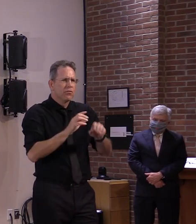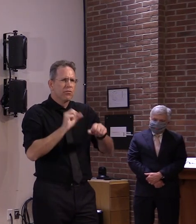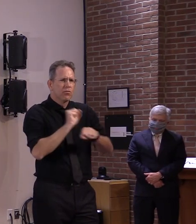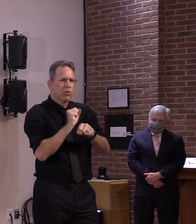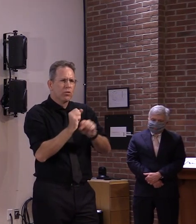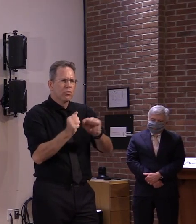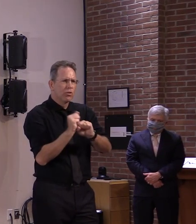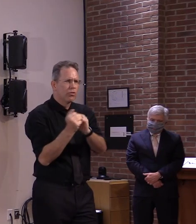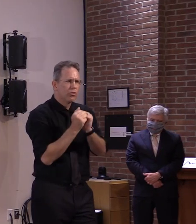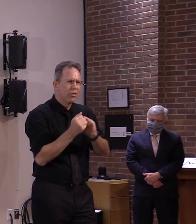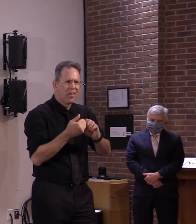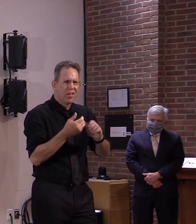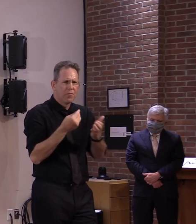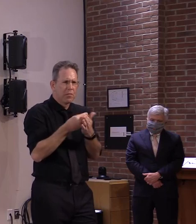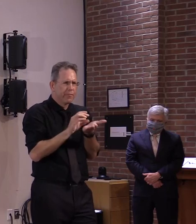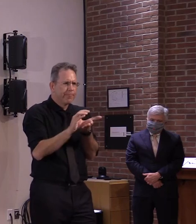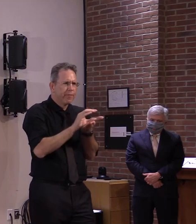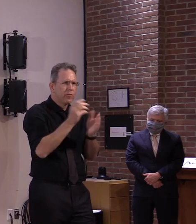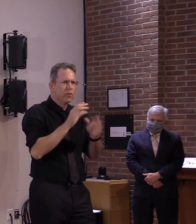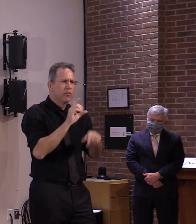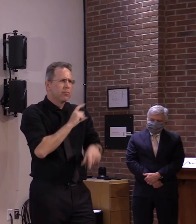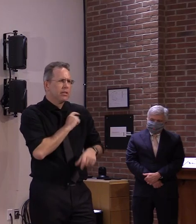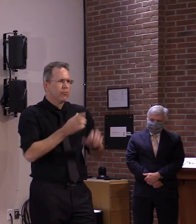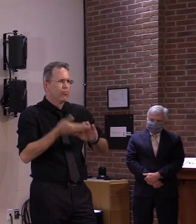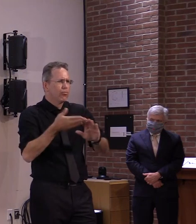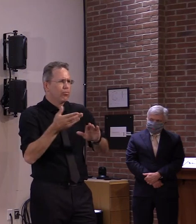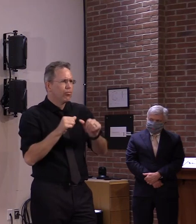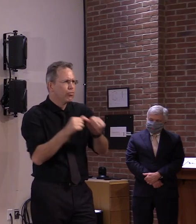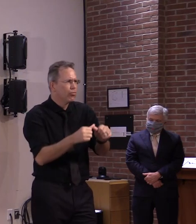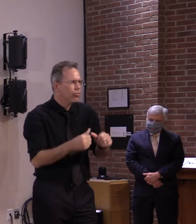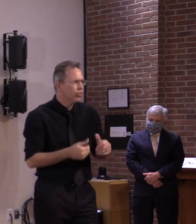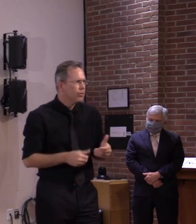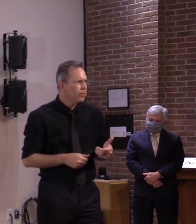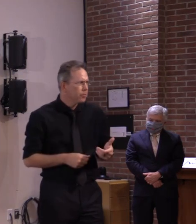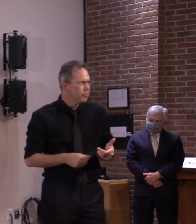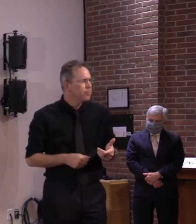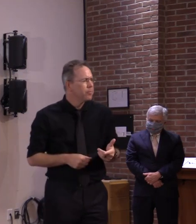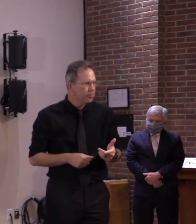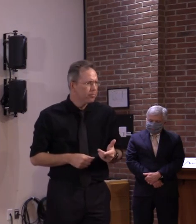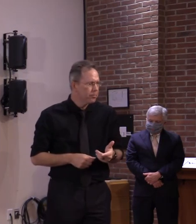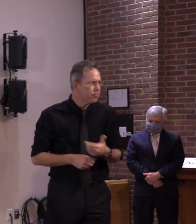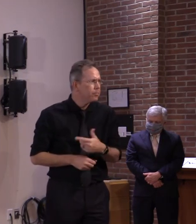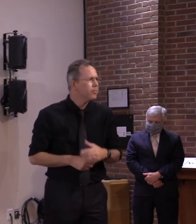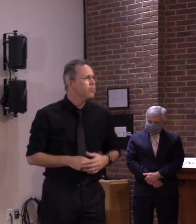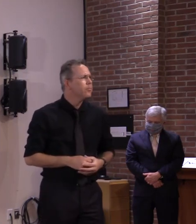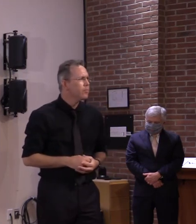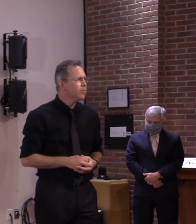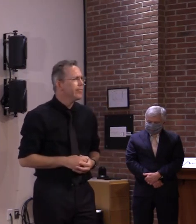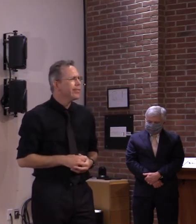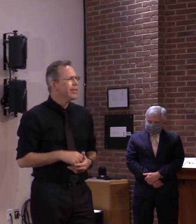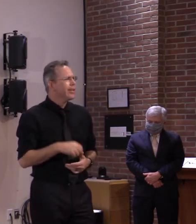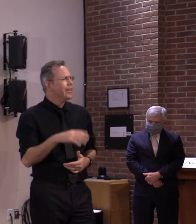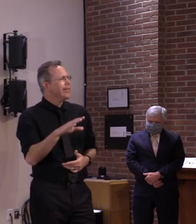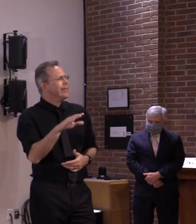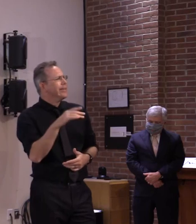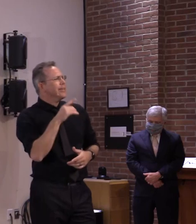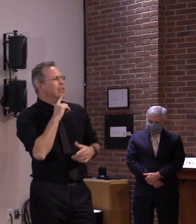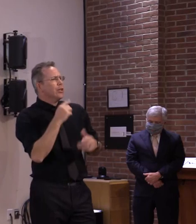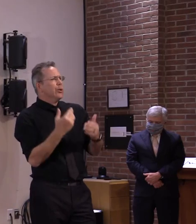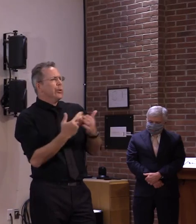Good morning. Thanks for the question. This is a piece of a modernization strategy that we rolled out in January in response